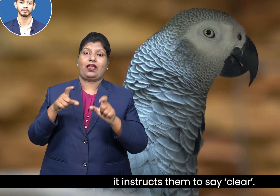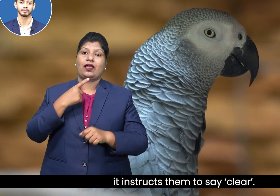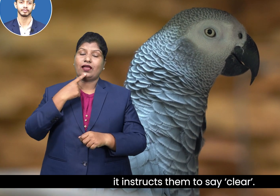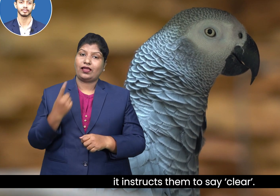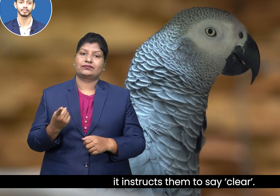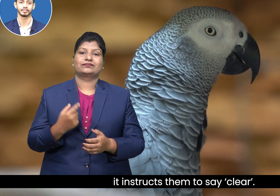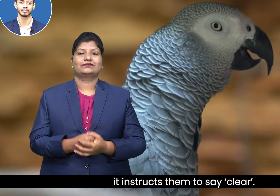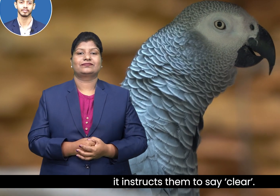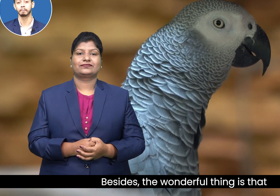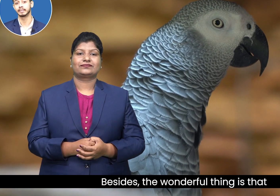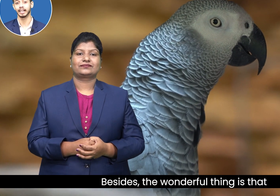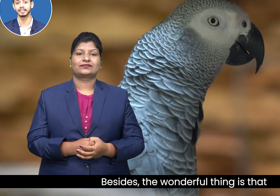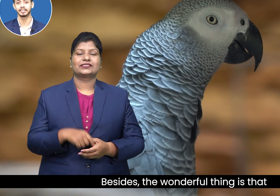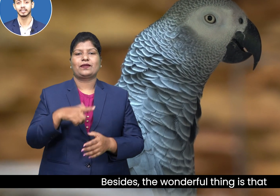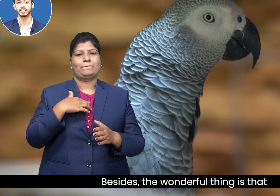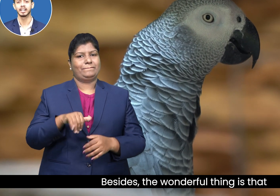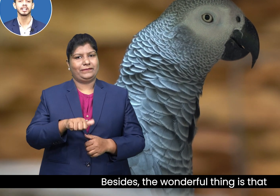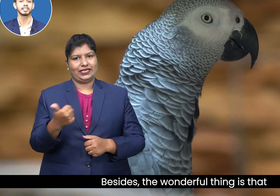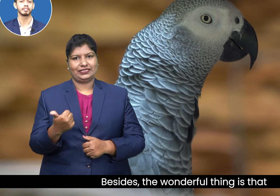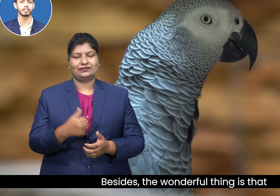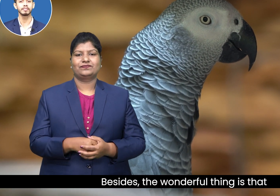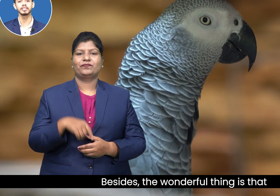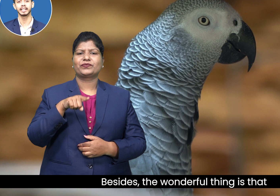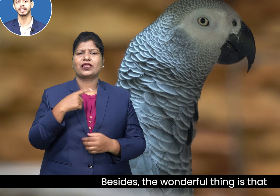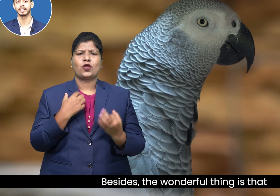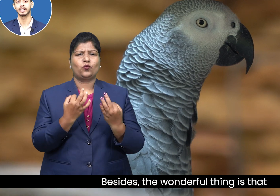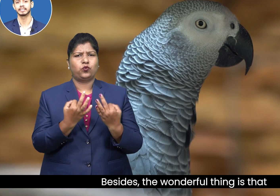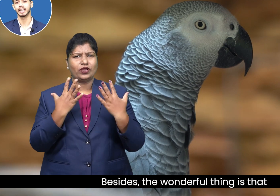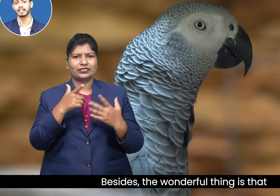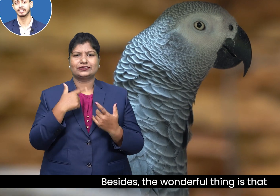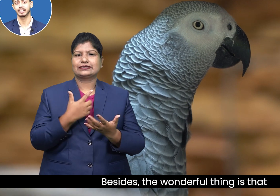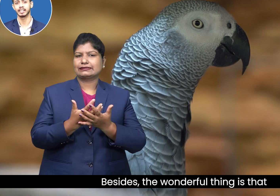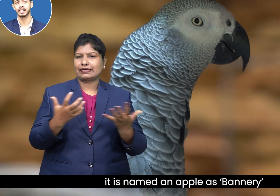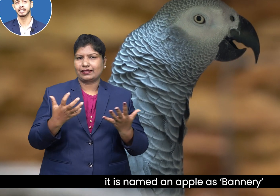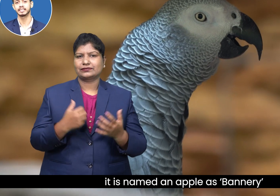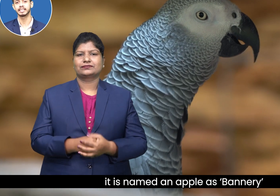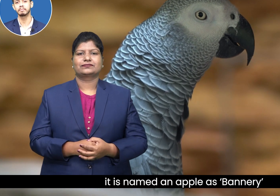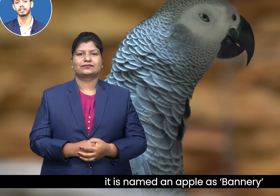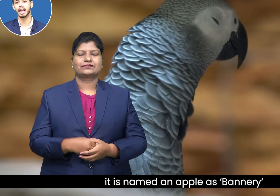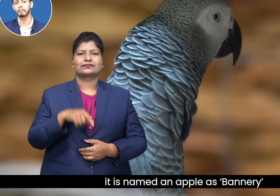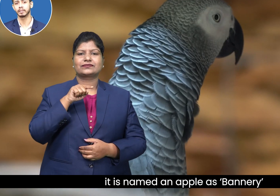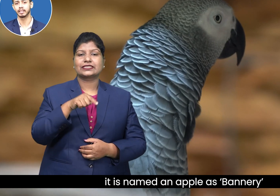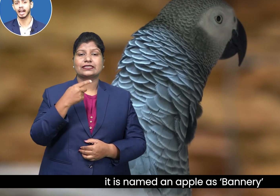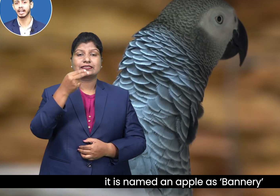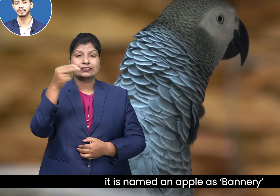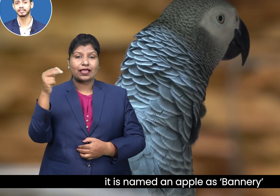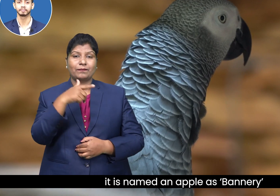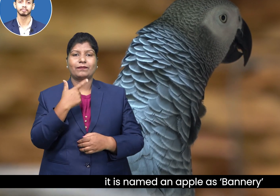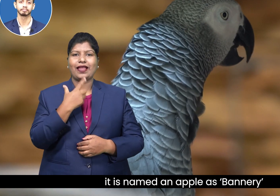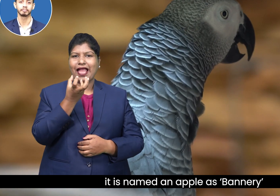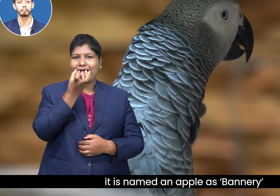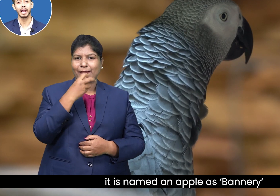Besides, the wonderful thing is that it is named an apple